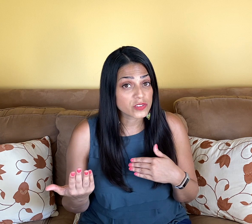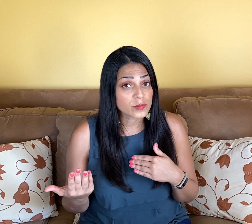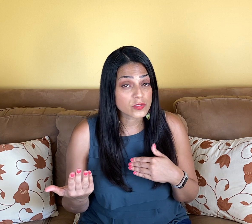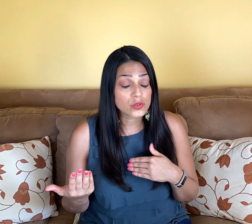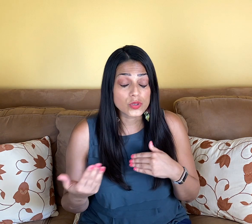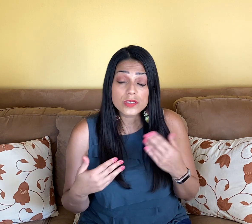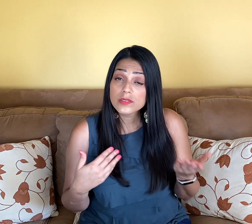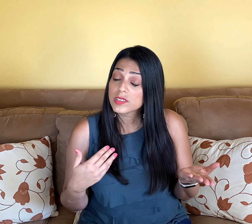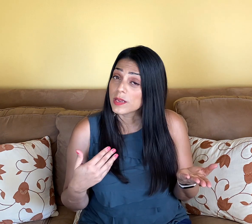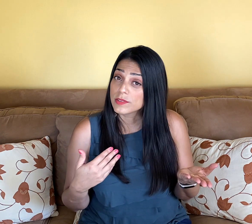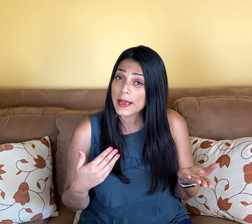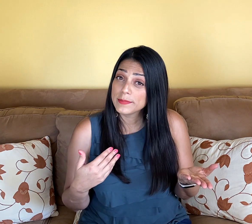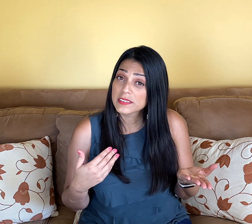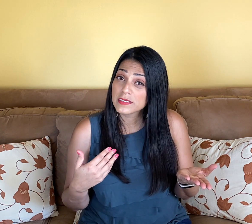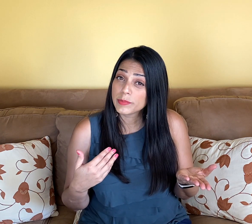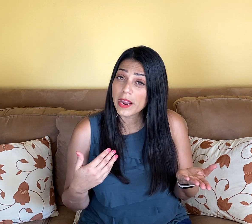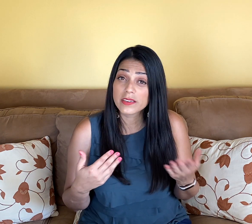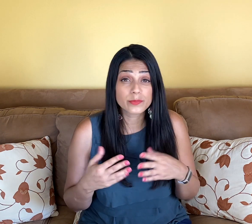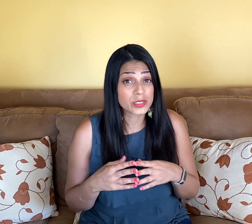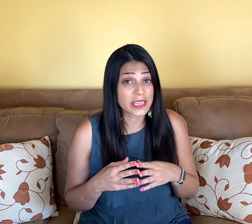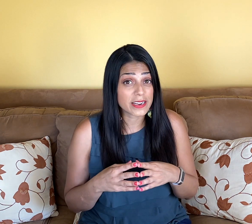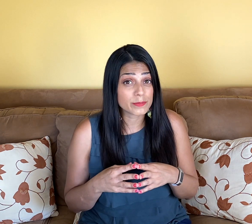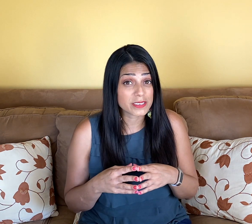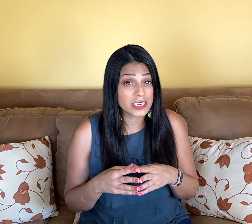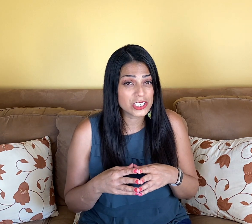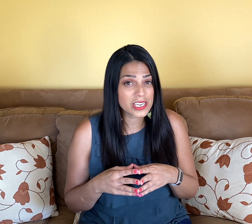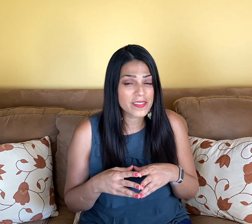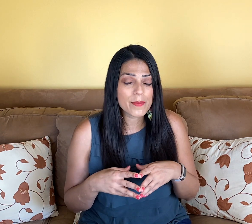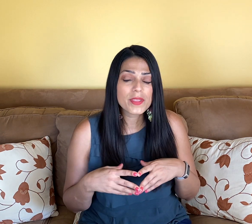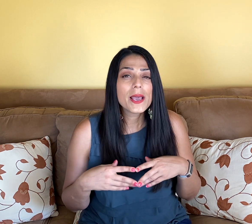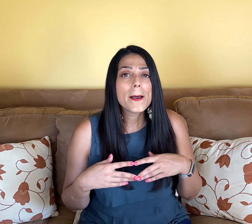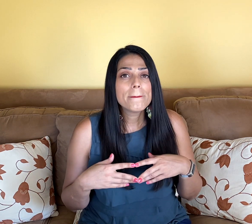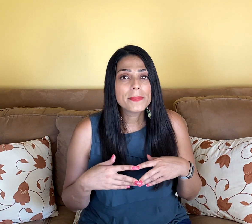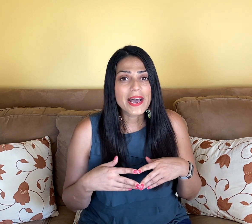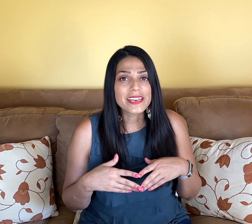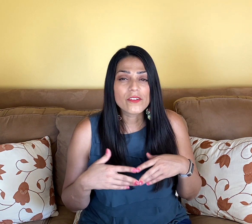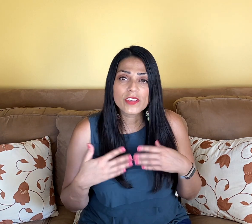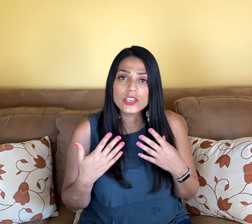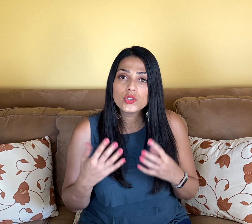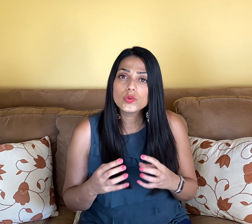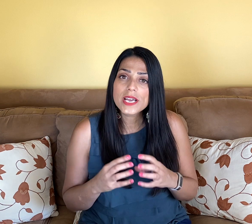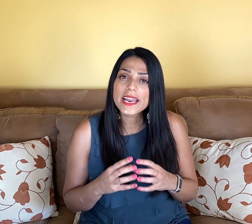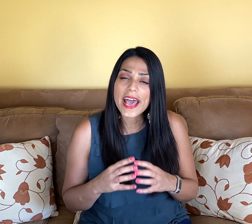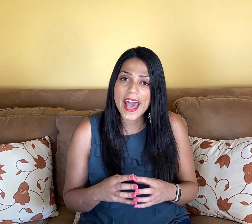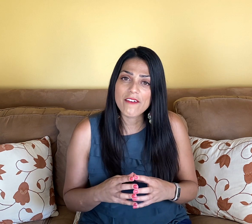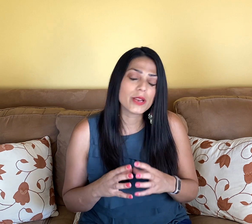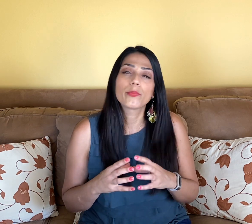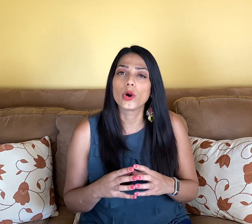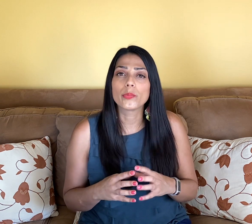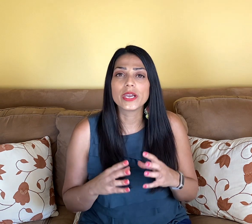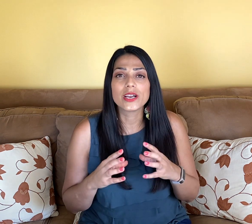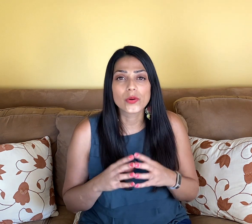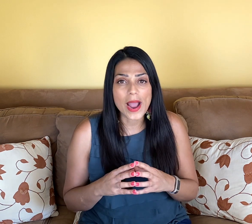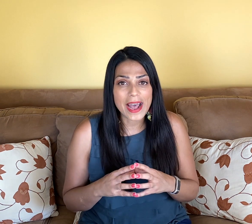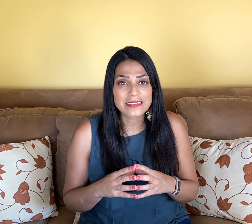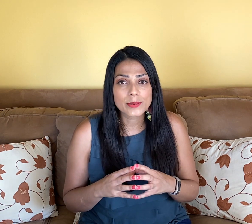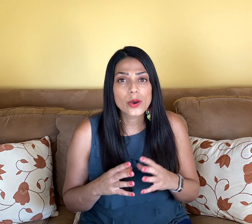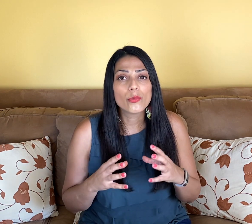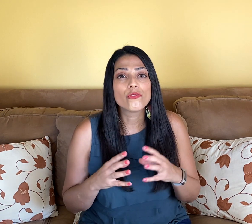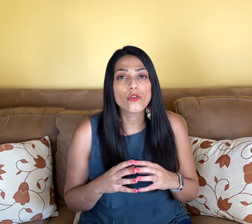from school, sometimes because parents put that expectation on them. But if they do not have an appropriate grasp before